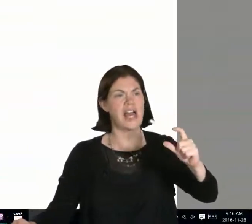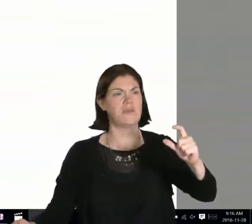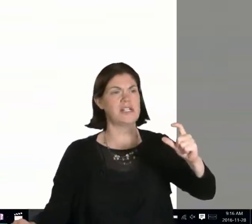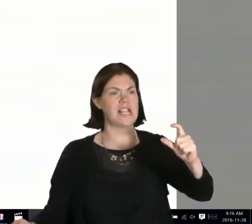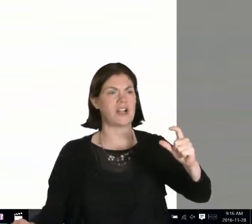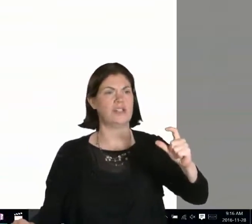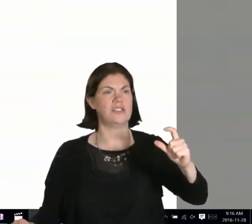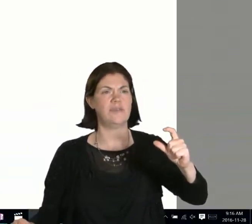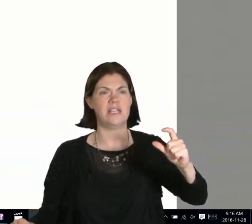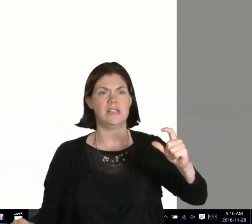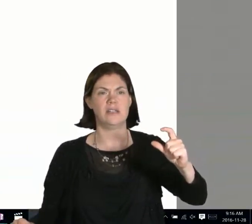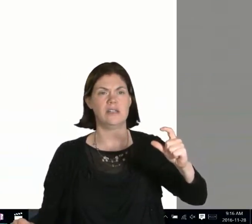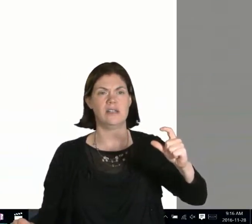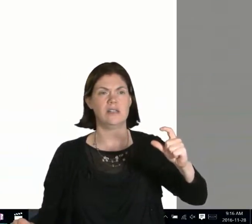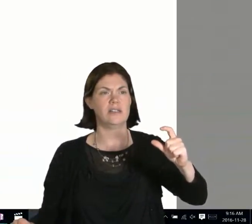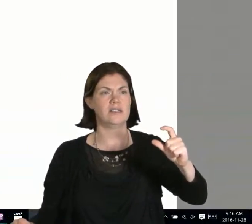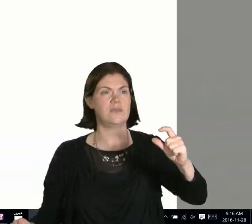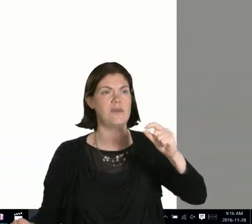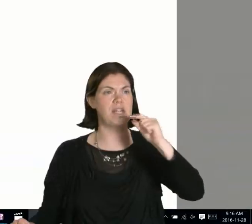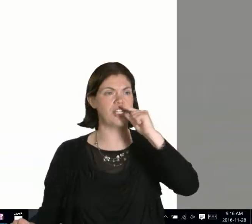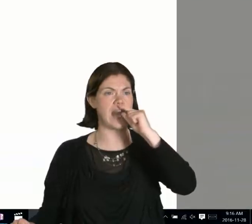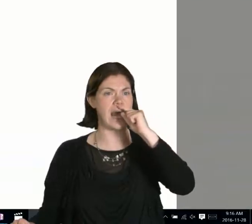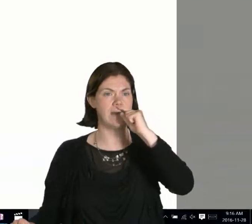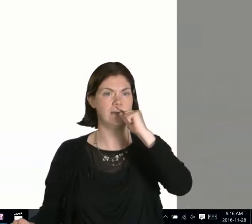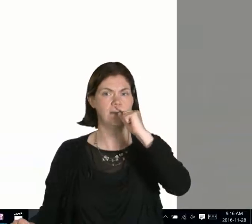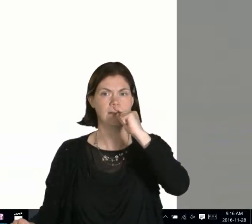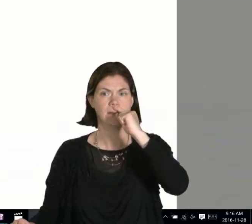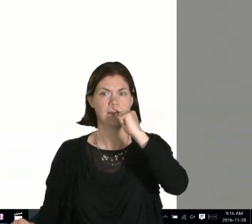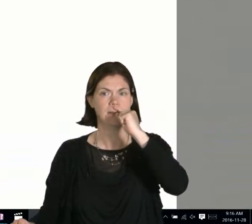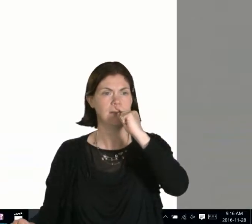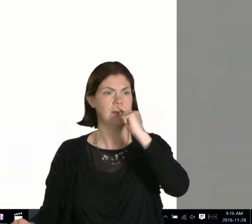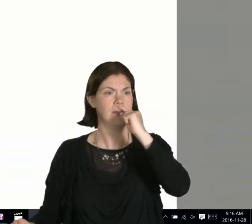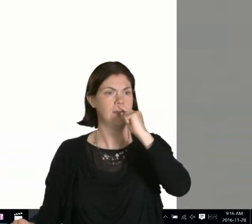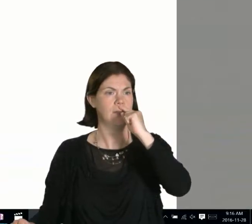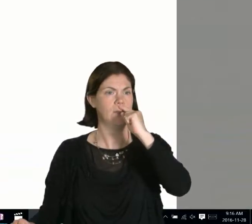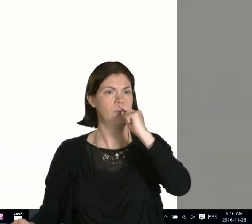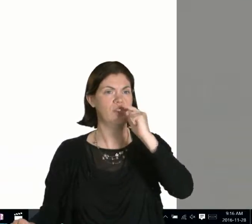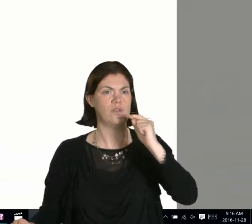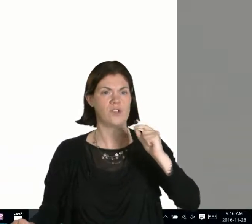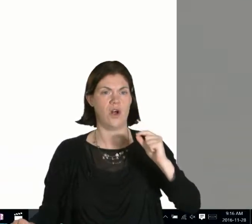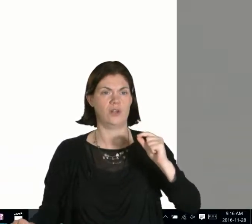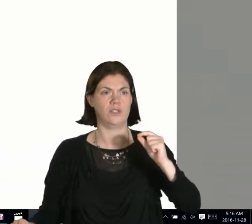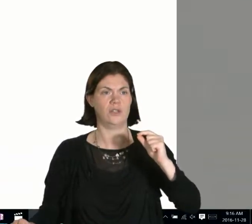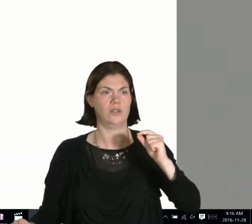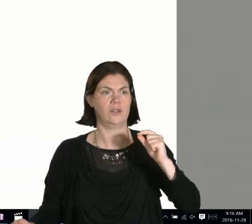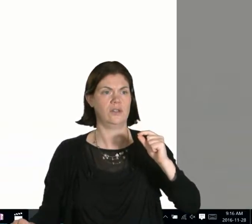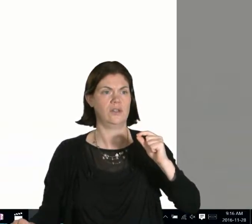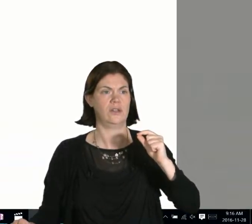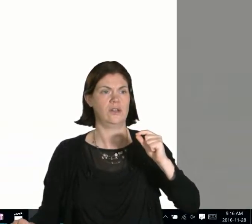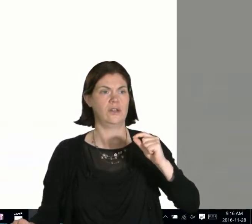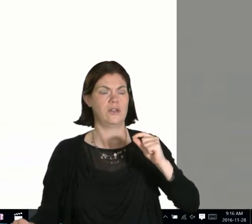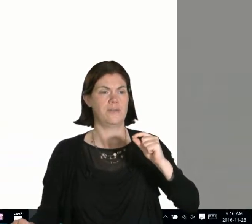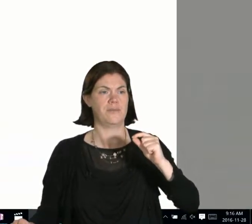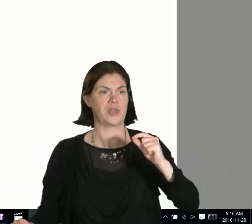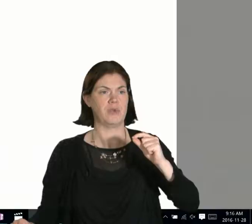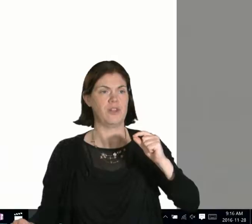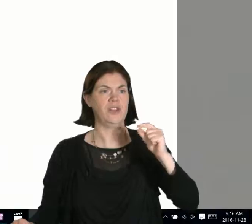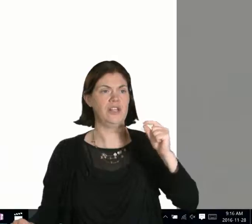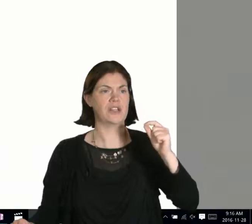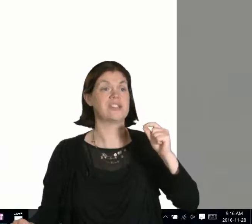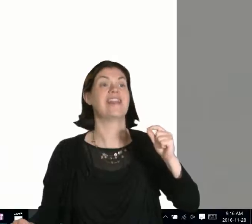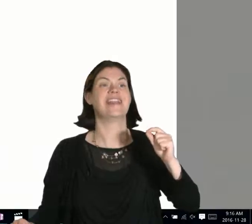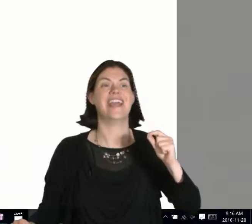What is that called? Did we mention that? What are those called?